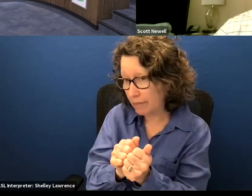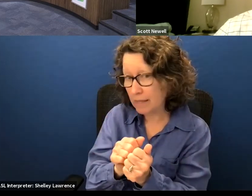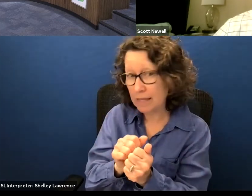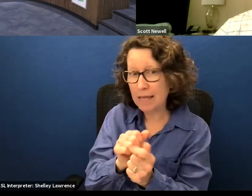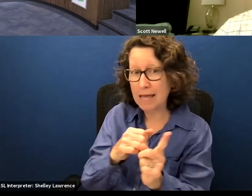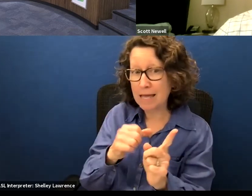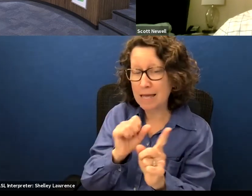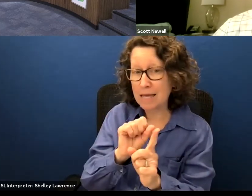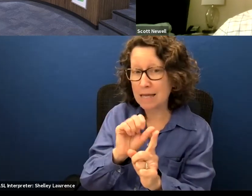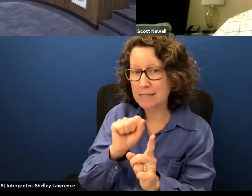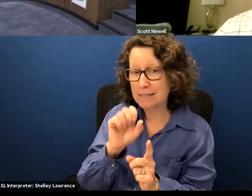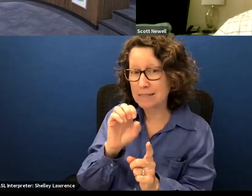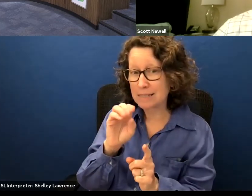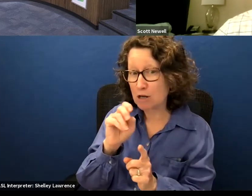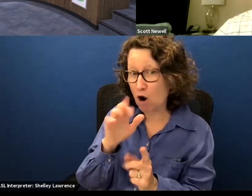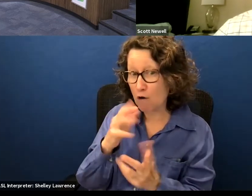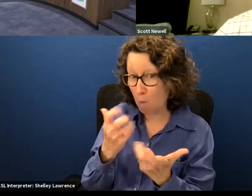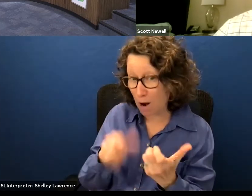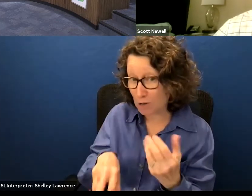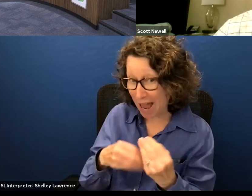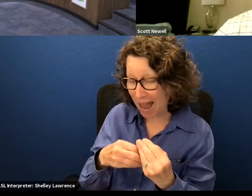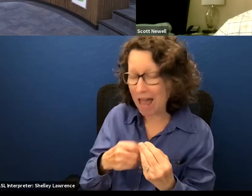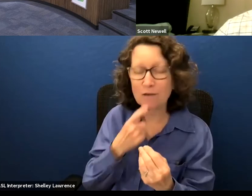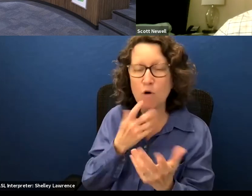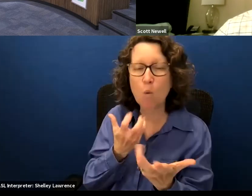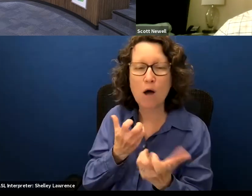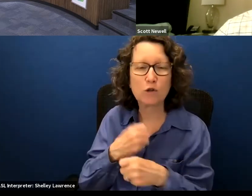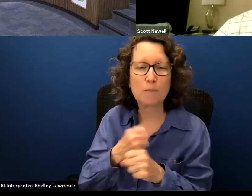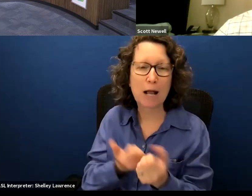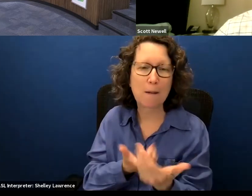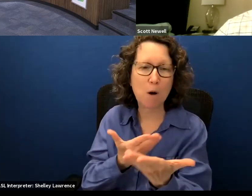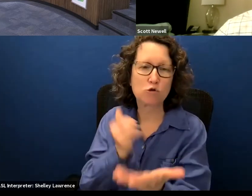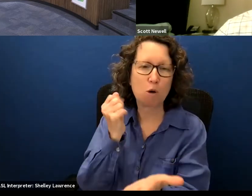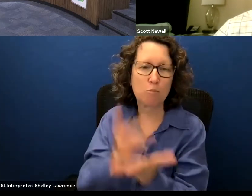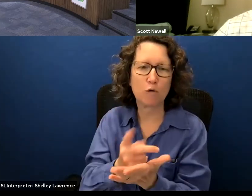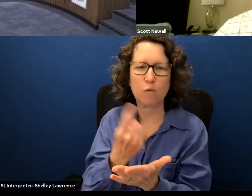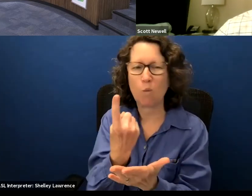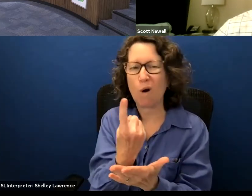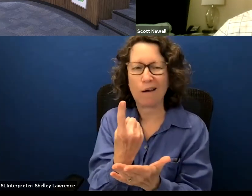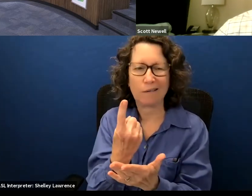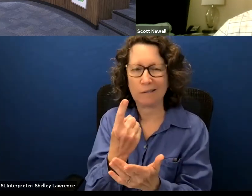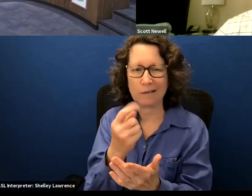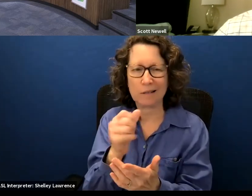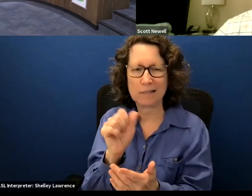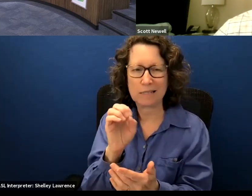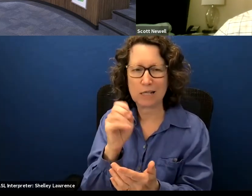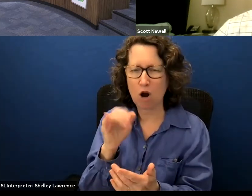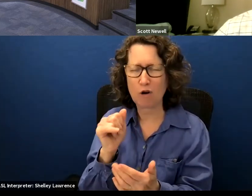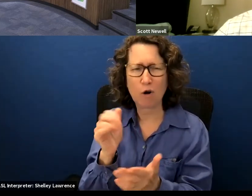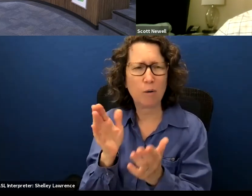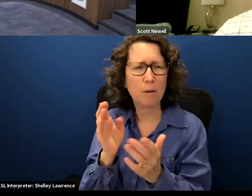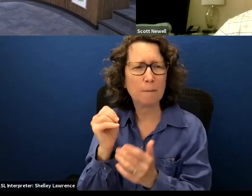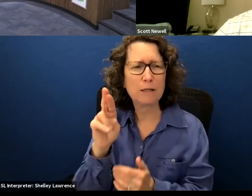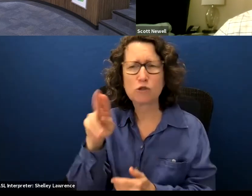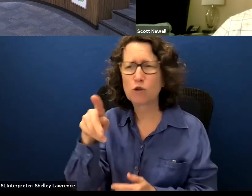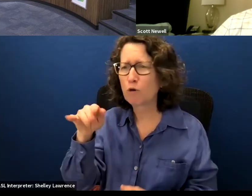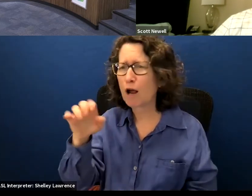that I want to add to it, or should I just make a motion to approve a scenario? Mr. Price.